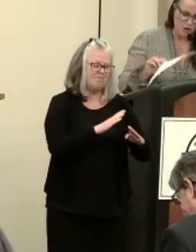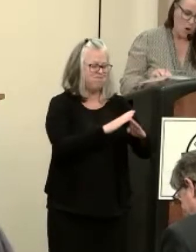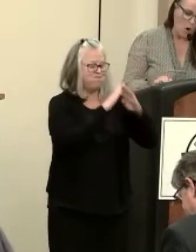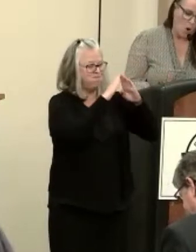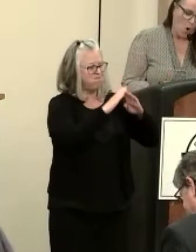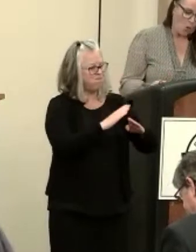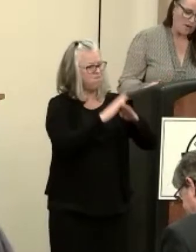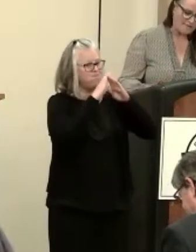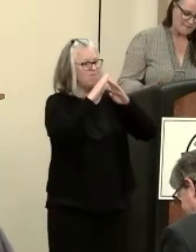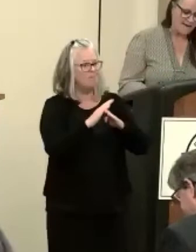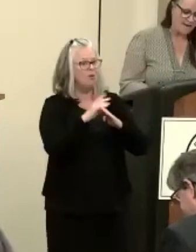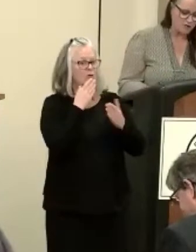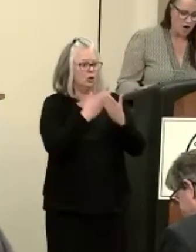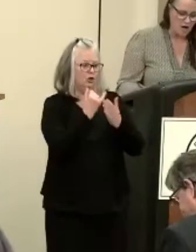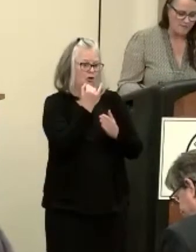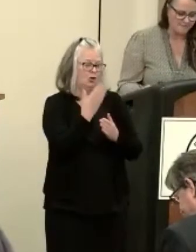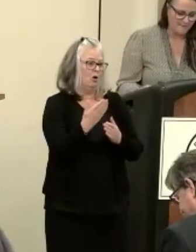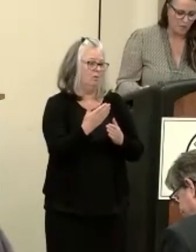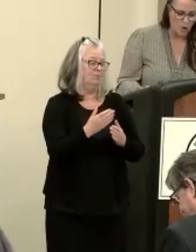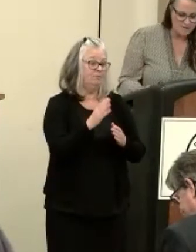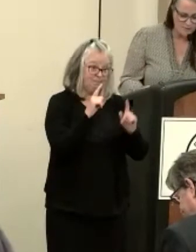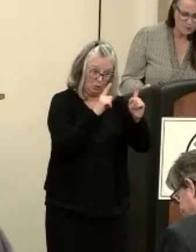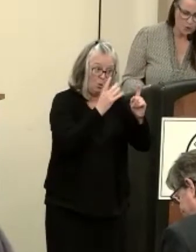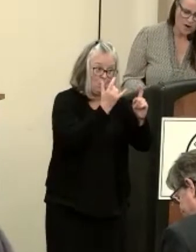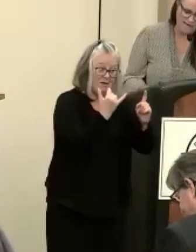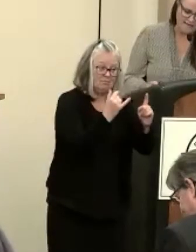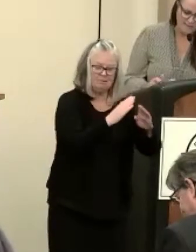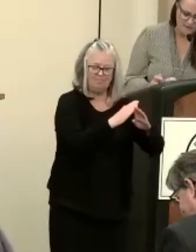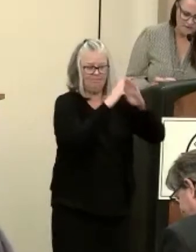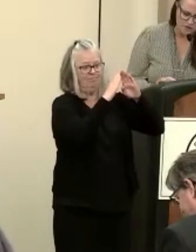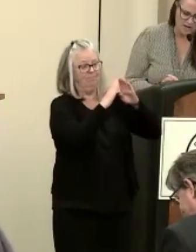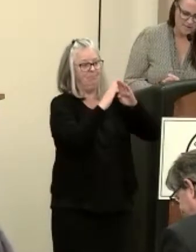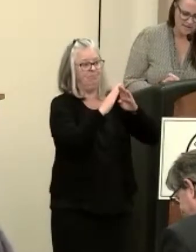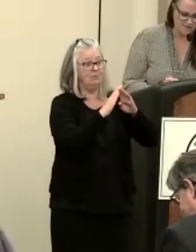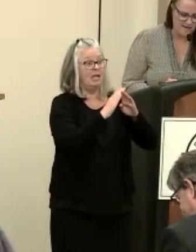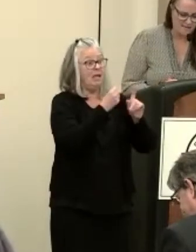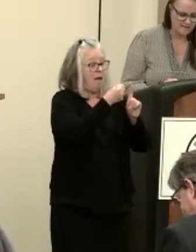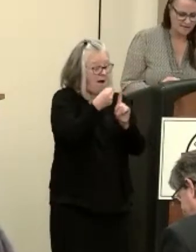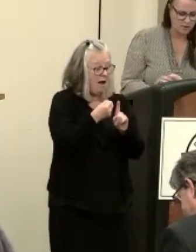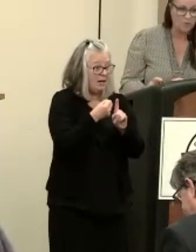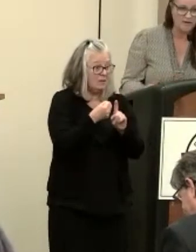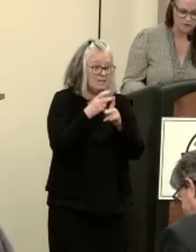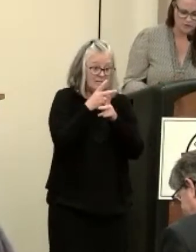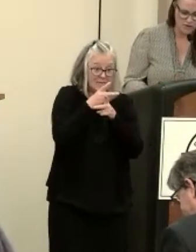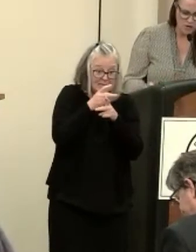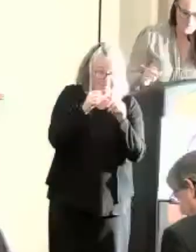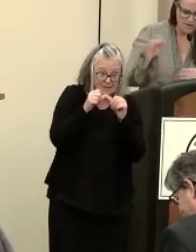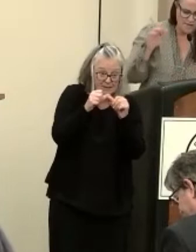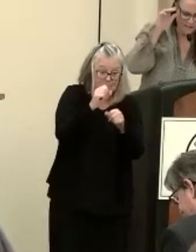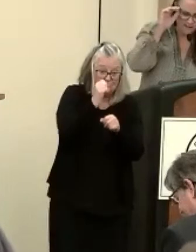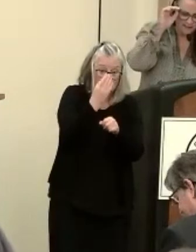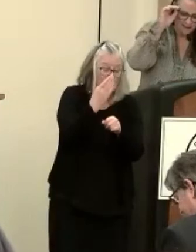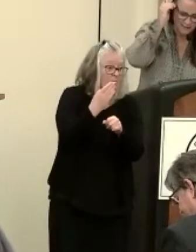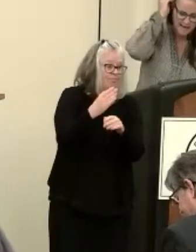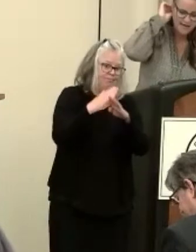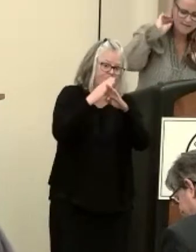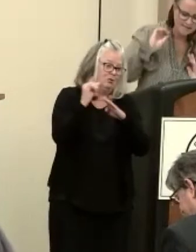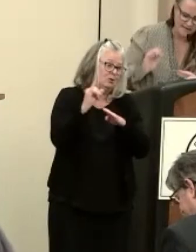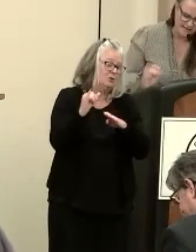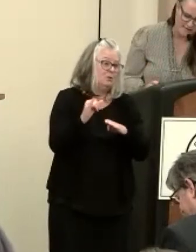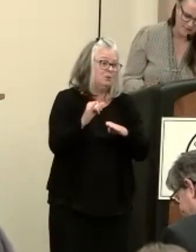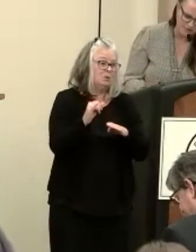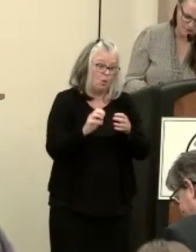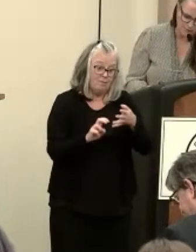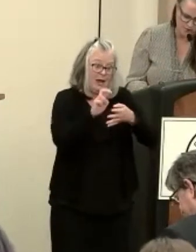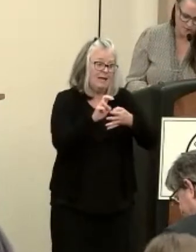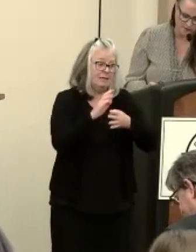barriers when seeking a job, and once employed, keeping the job and advancing in their careers. Recent Statistics Canada